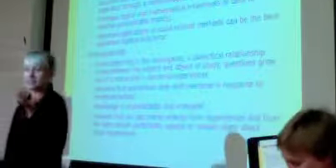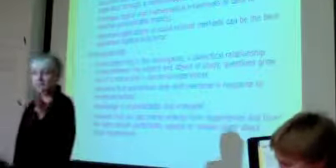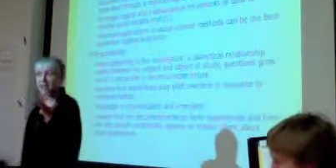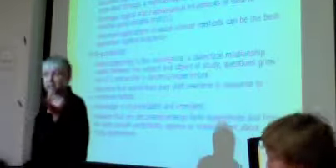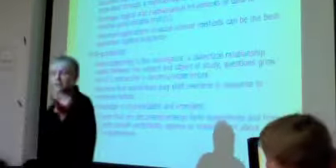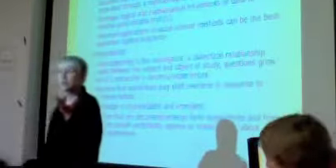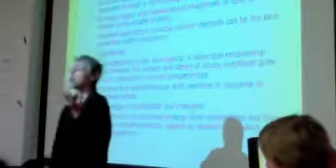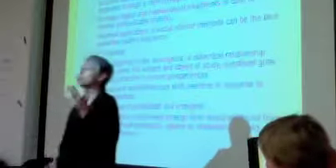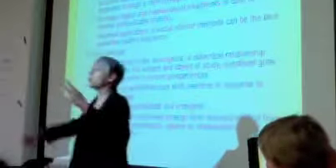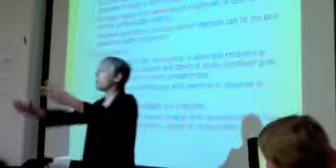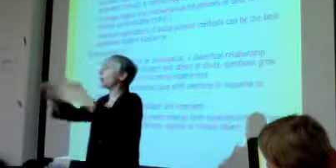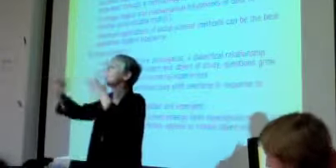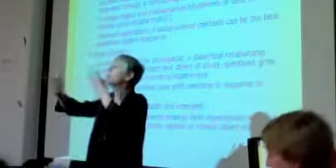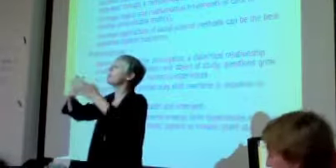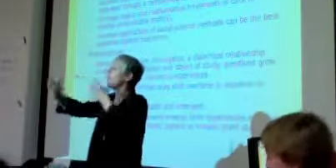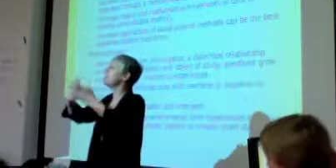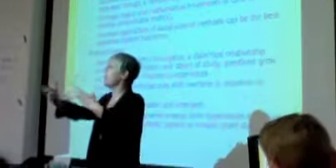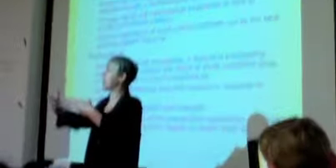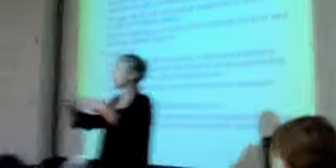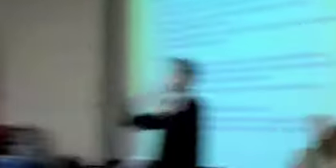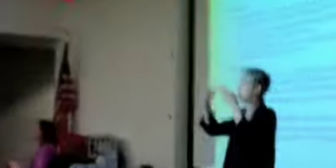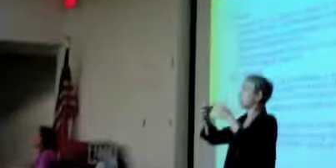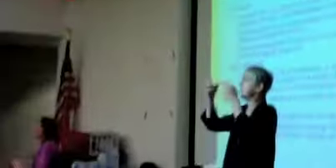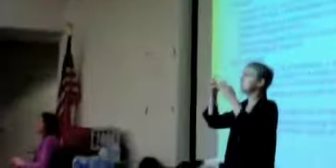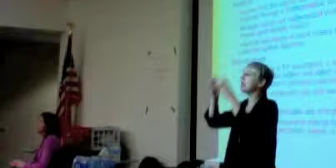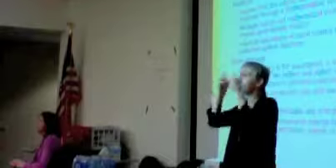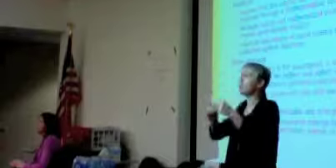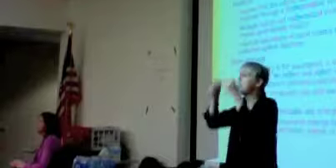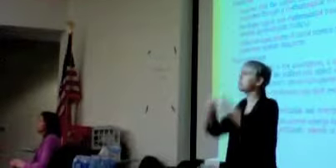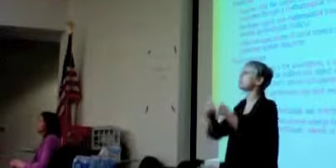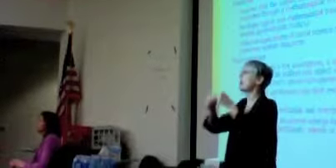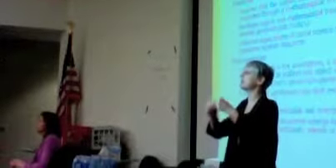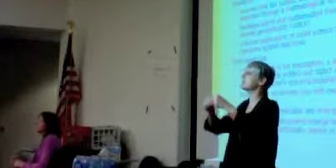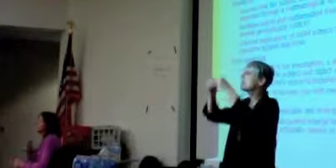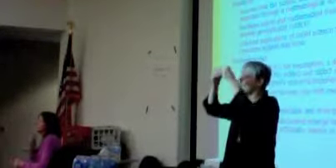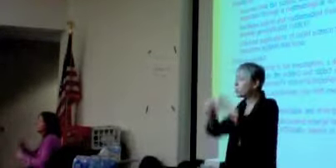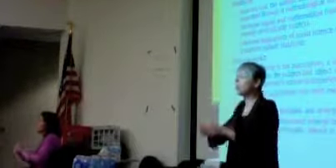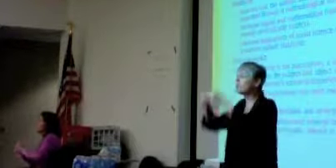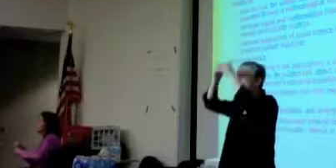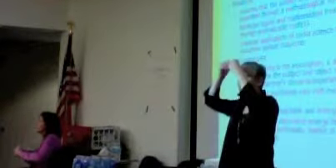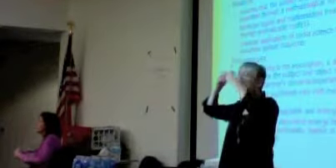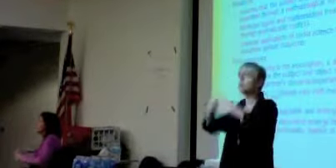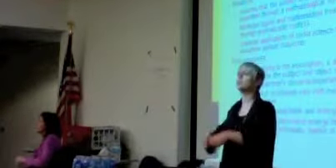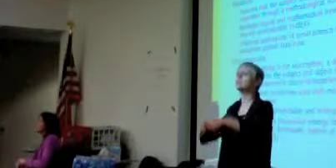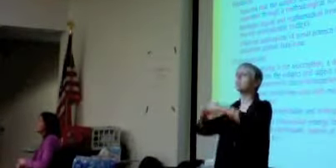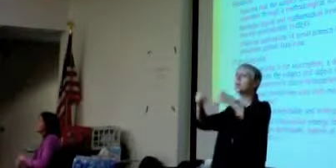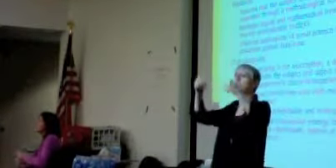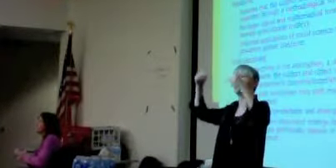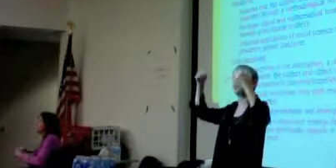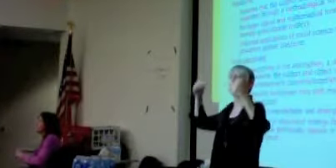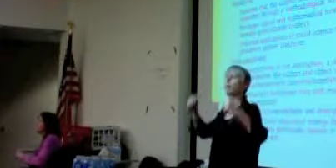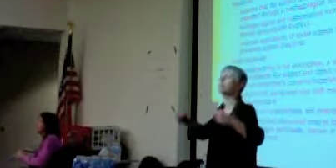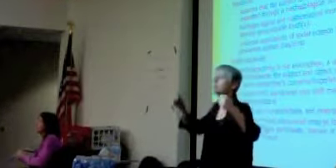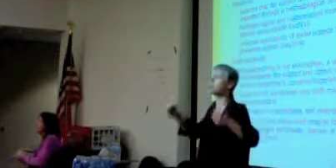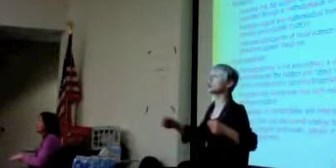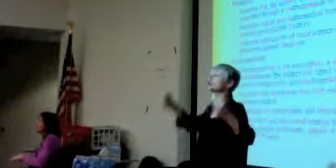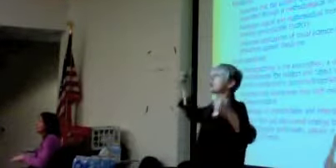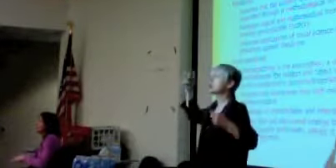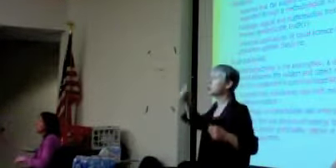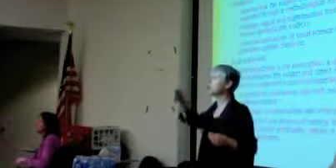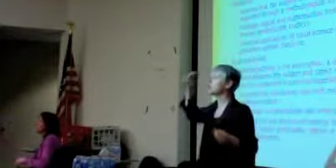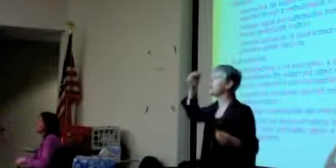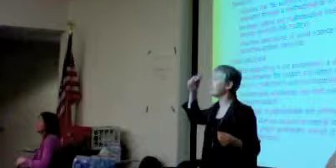idea, exactly. So part of what we're getting at here, though, is that real science that real scientists do, that publish